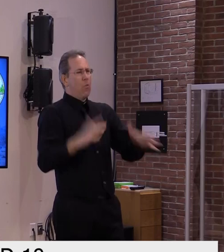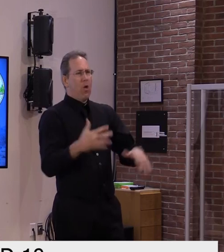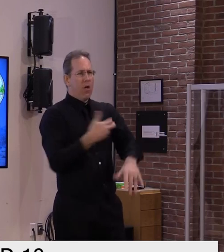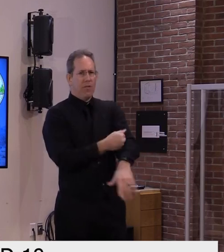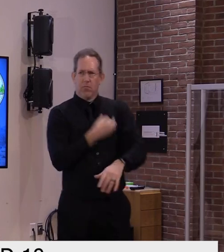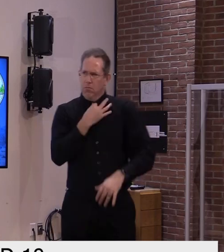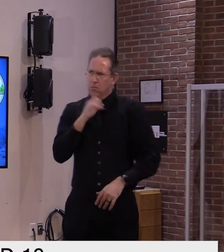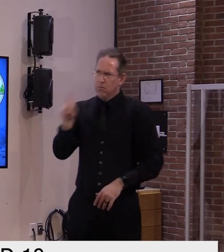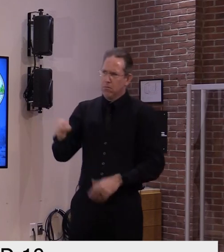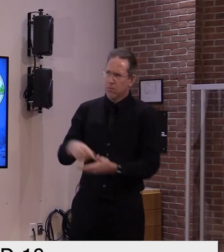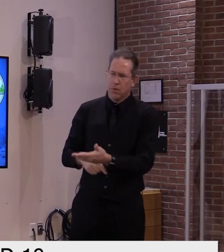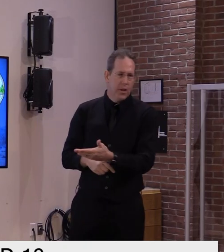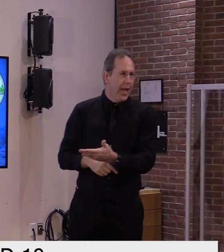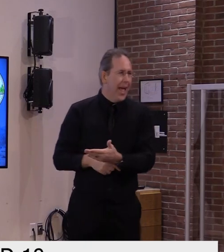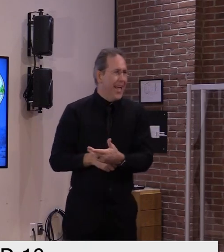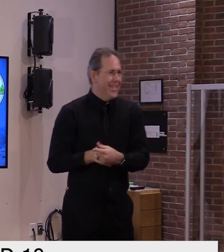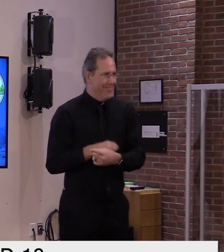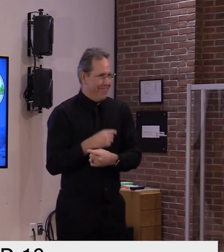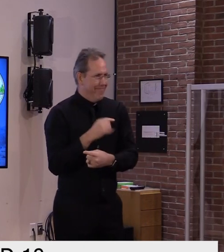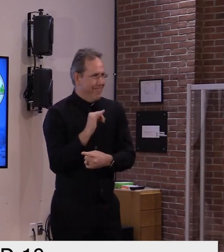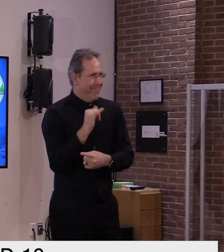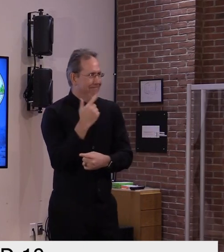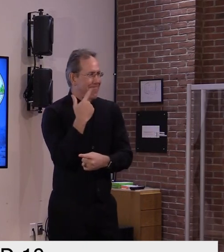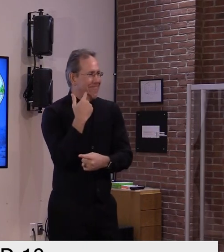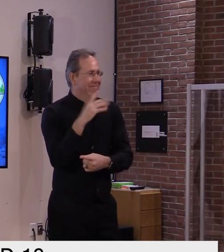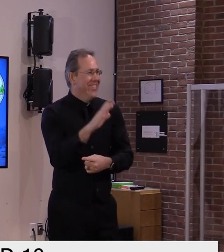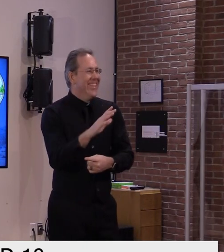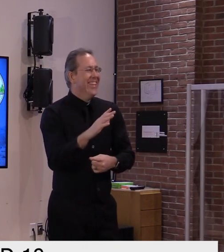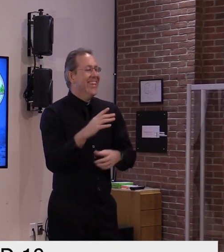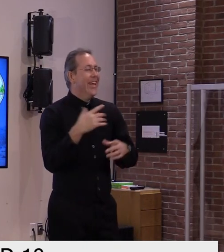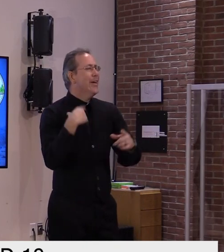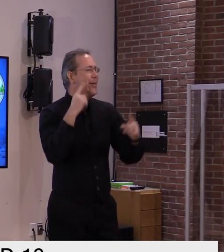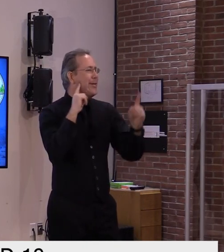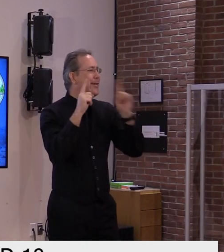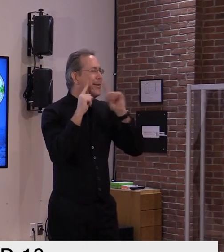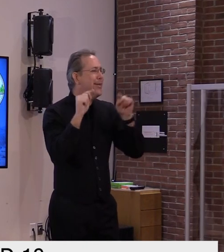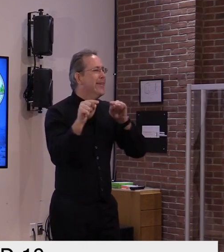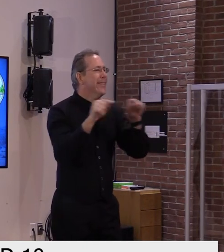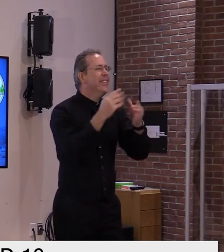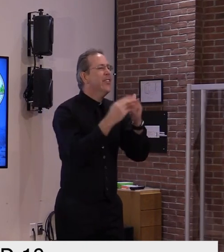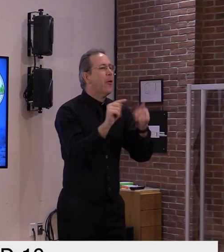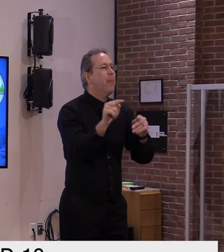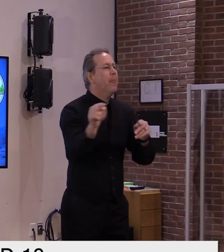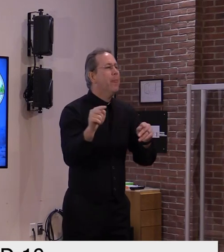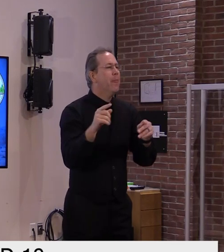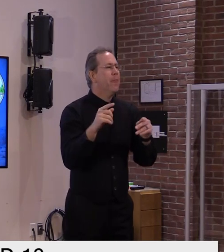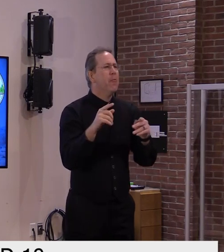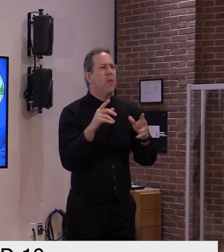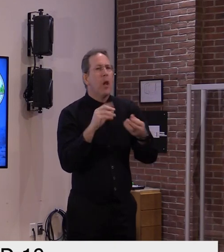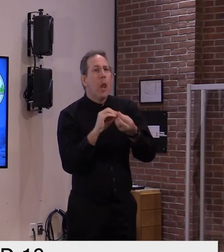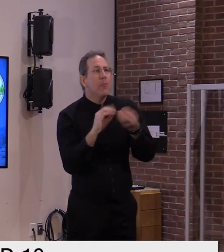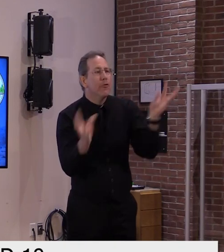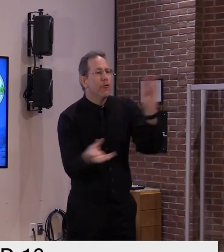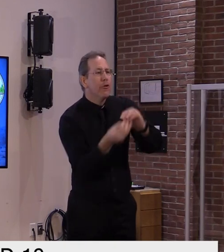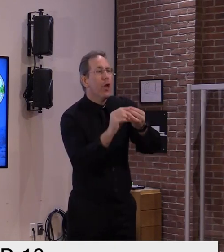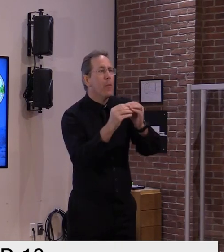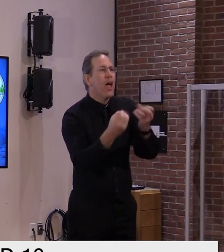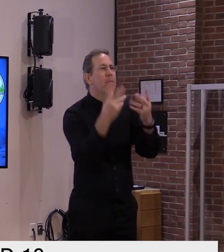unfortunately. I know that the uptake in the residents of the long-term care facilities is quite high.